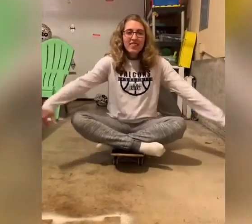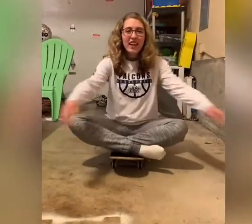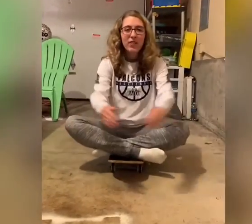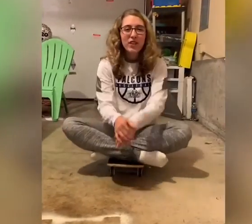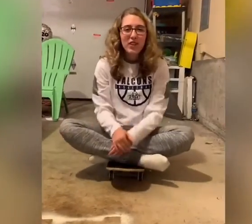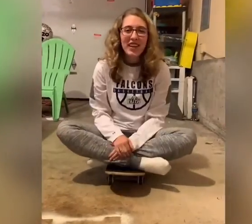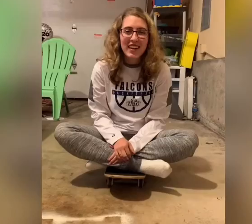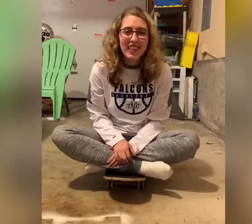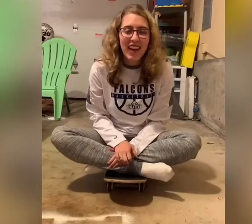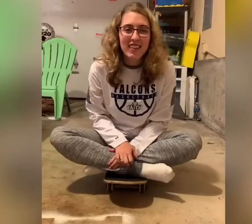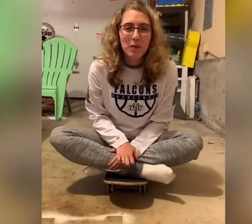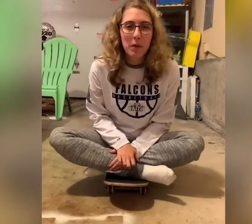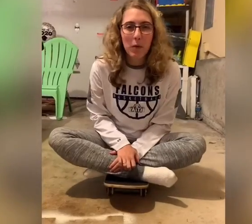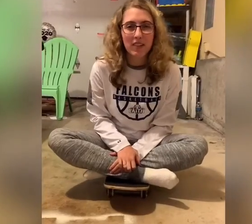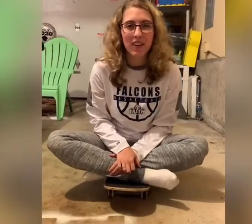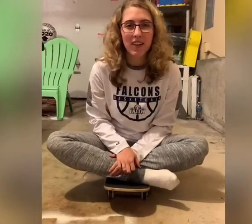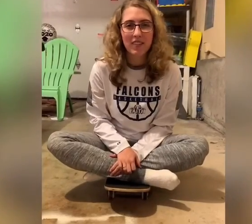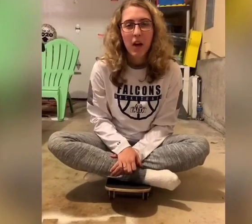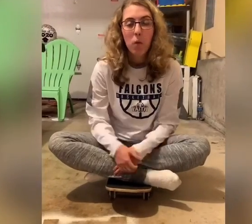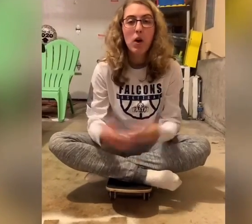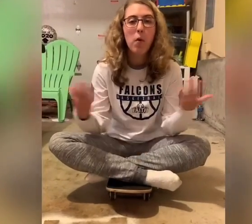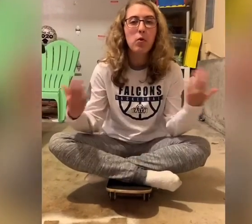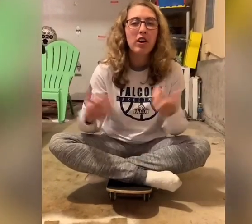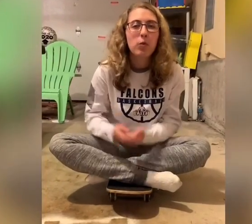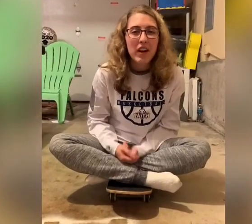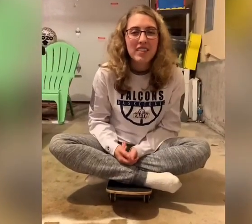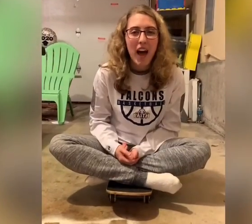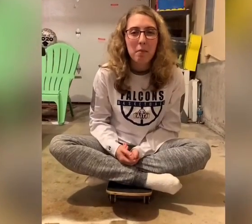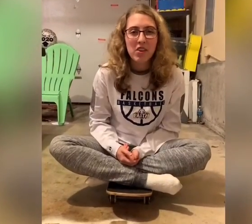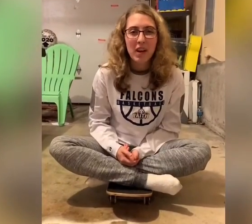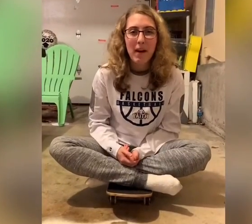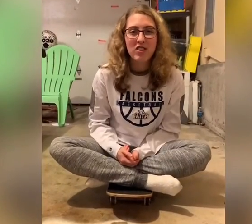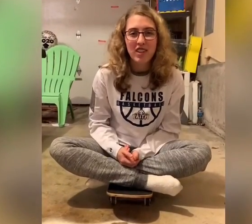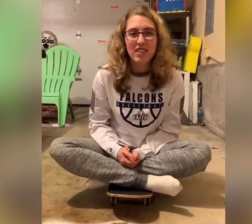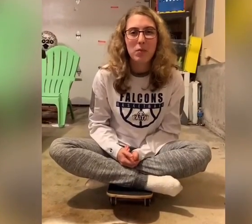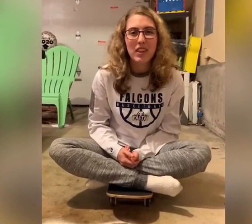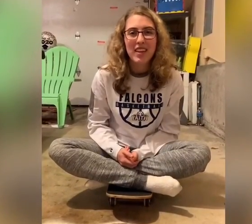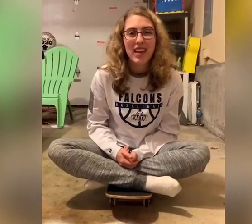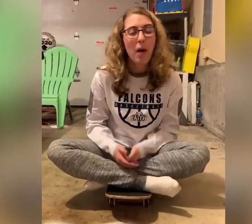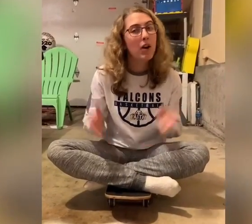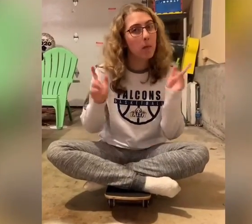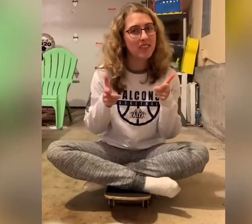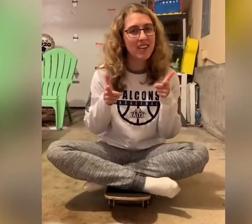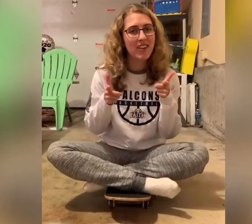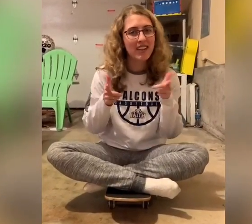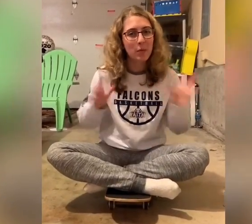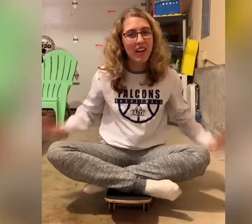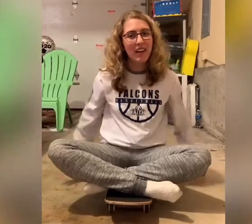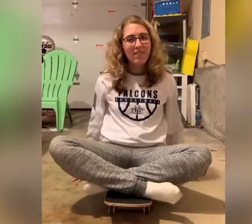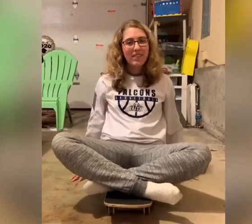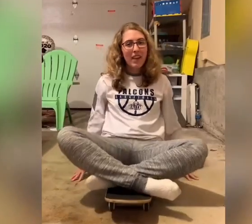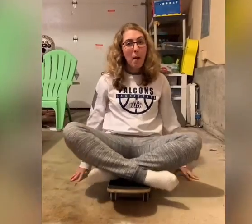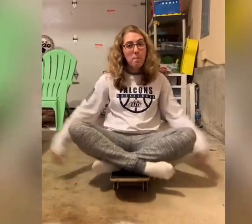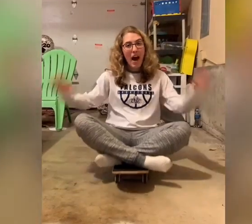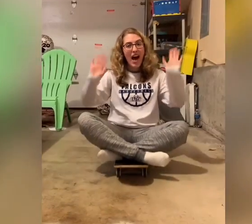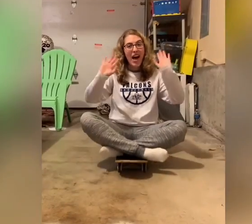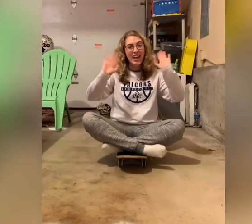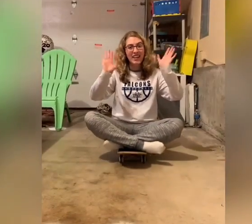Thanks for joining us again this week, boys and girls. We hope you had a great time learning about Jesus with us, and we hope to see you next week. Bye!